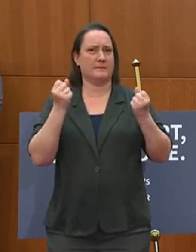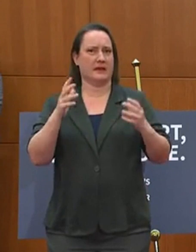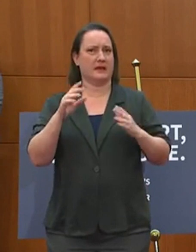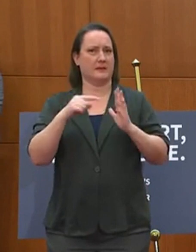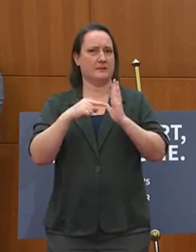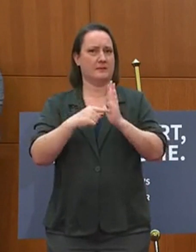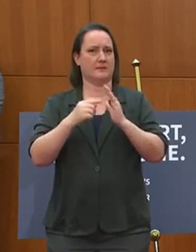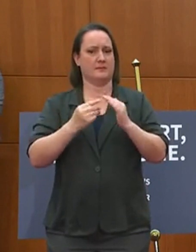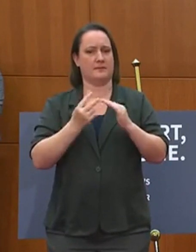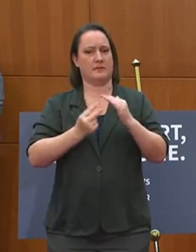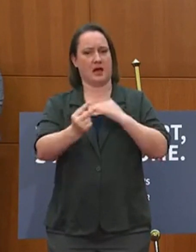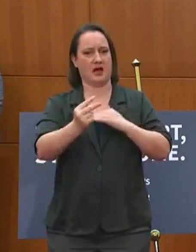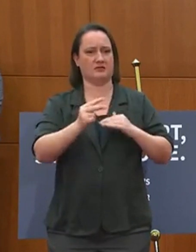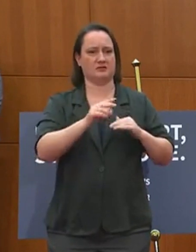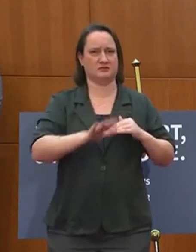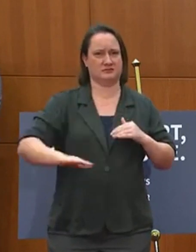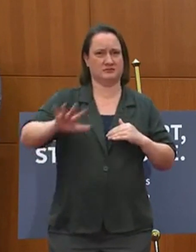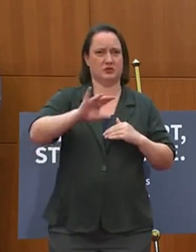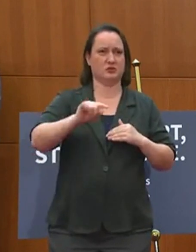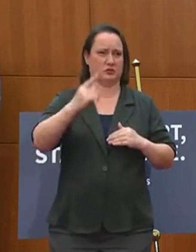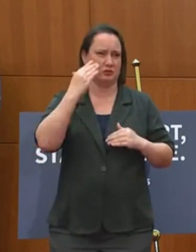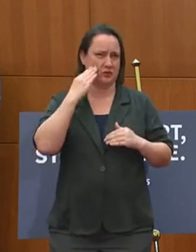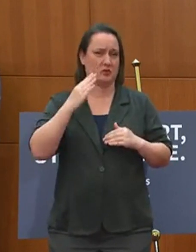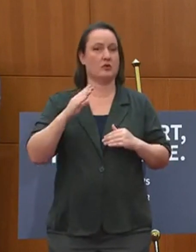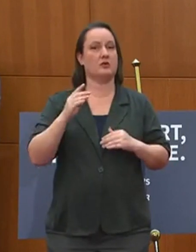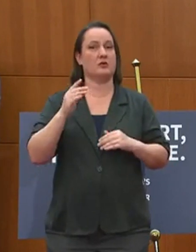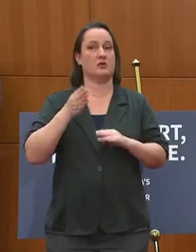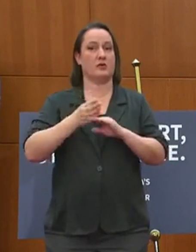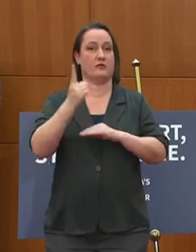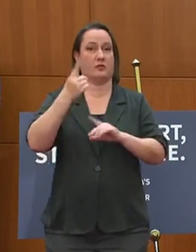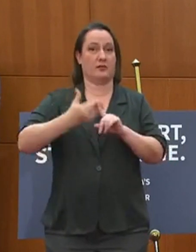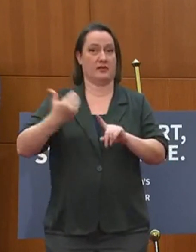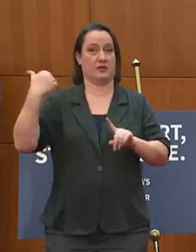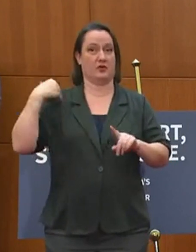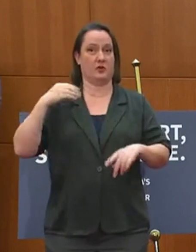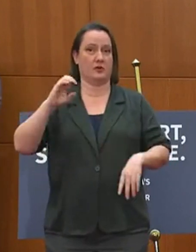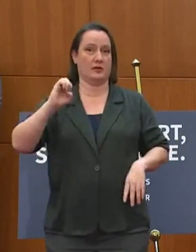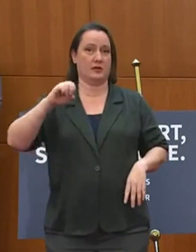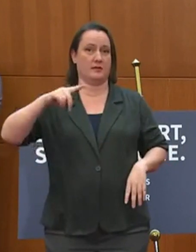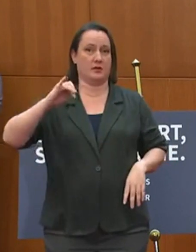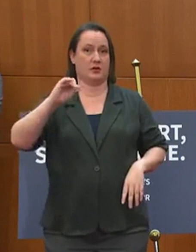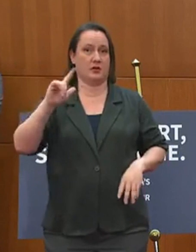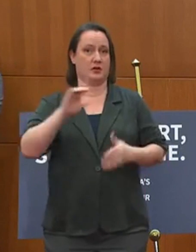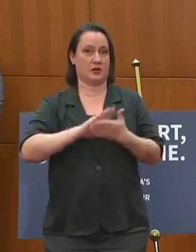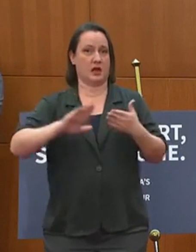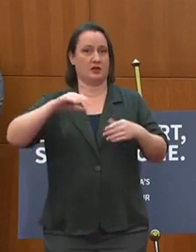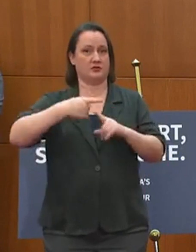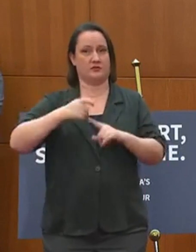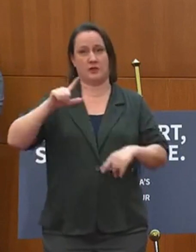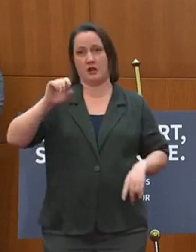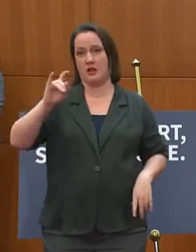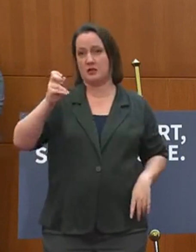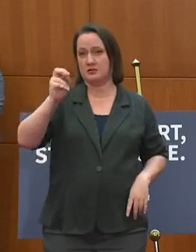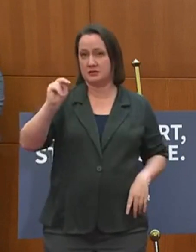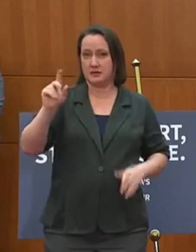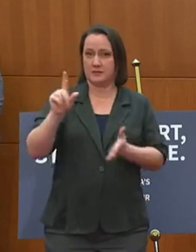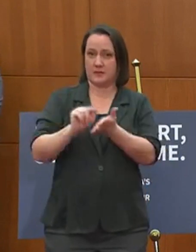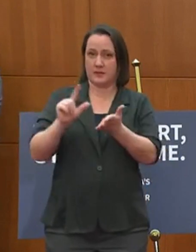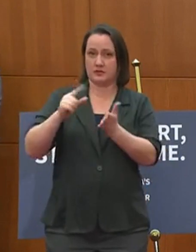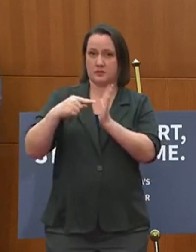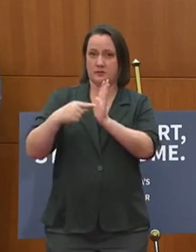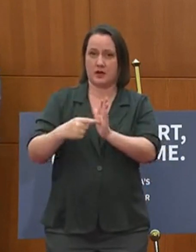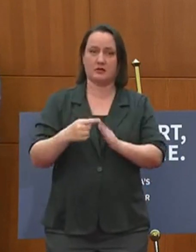aware. More than a month ago, Imperial College in London published the model. There's models from the University of Washington,